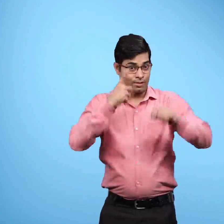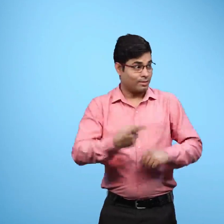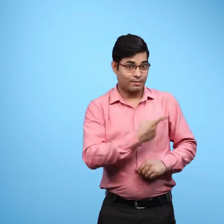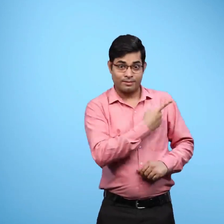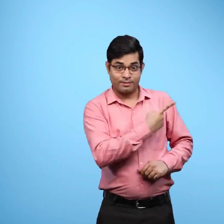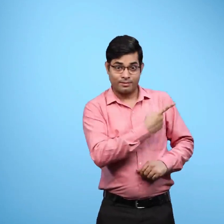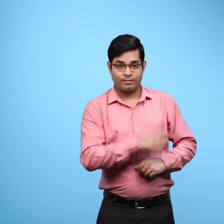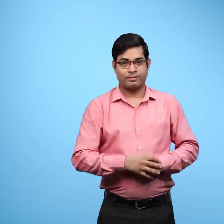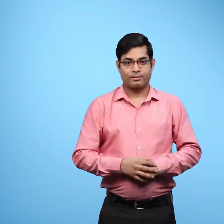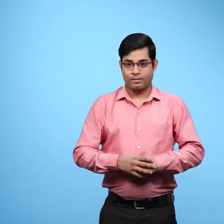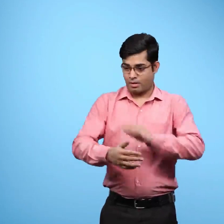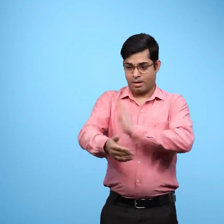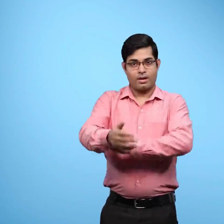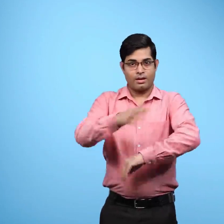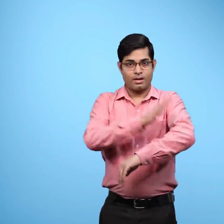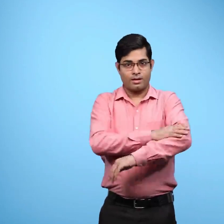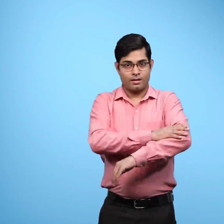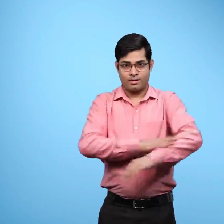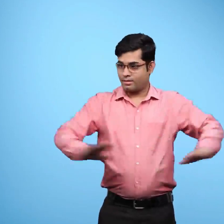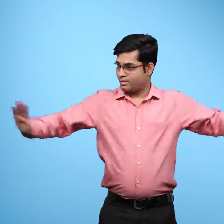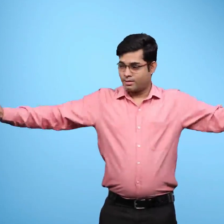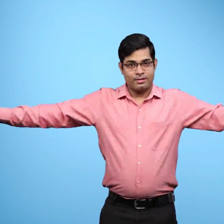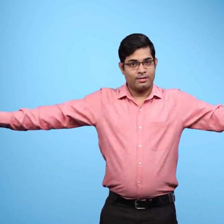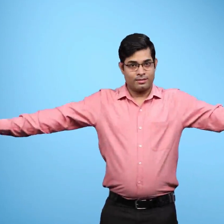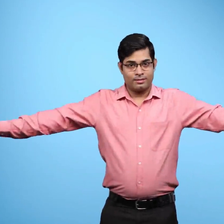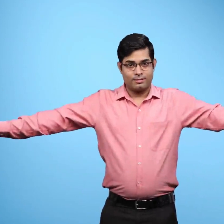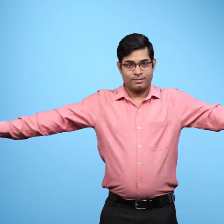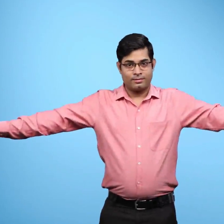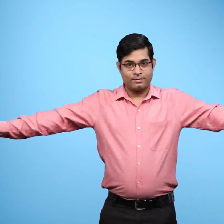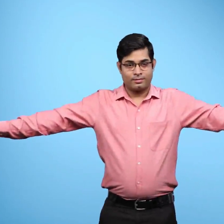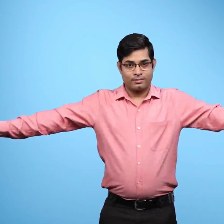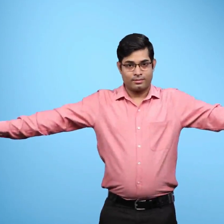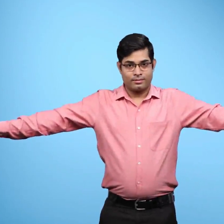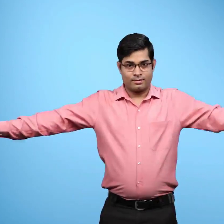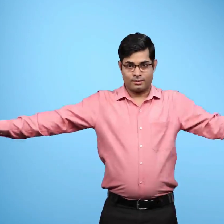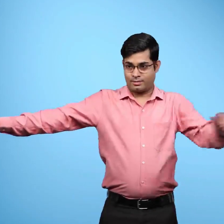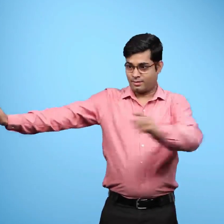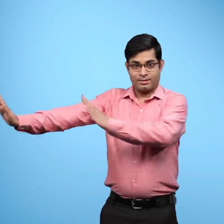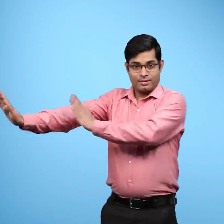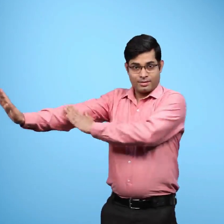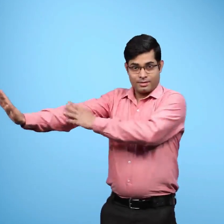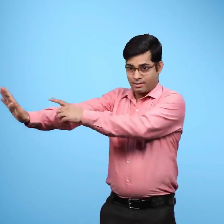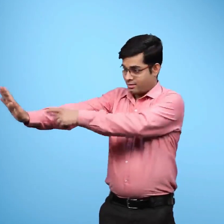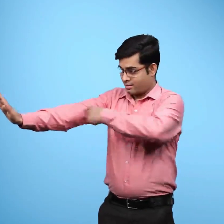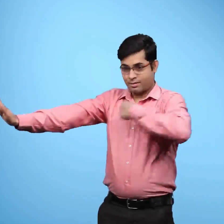In picture 2, both arms are wide open in straight line with shoulders and hands